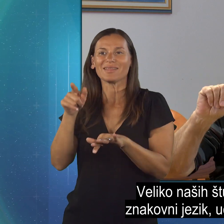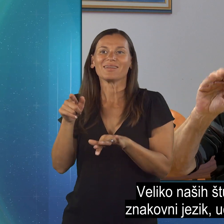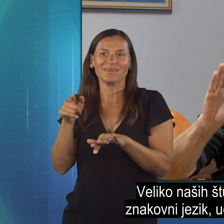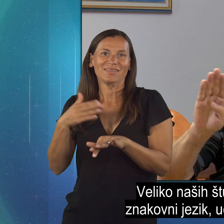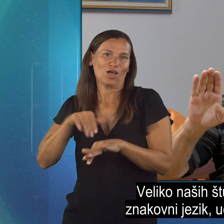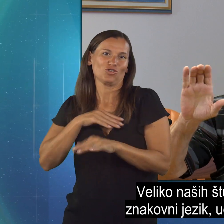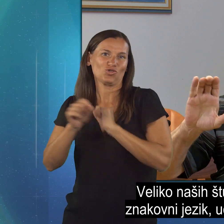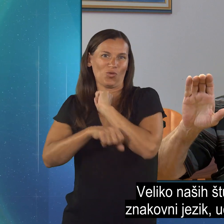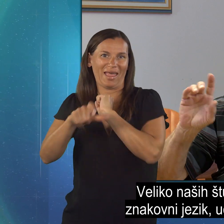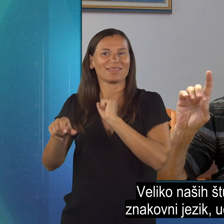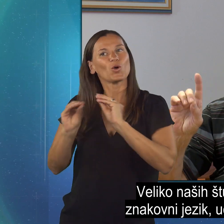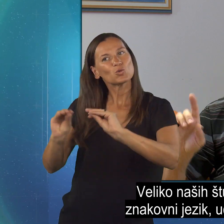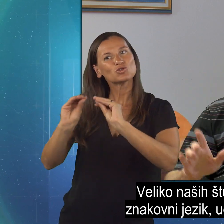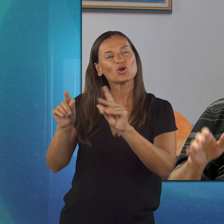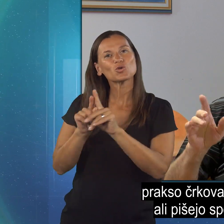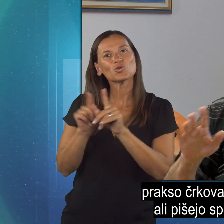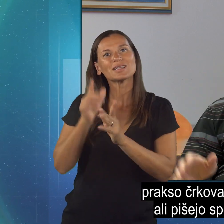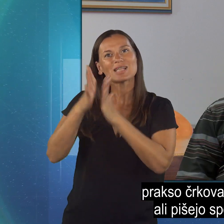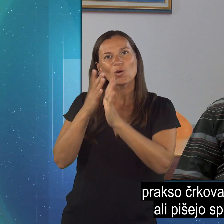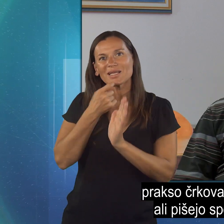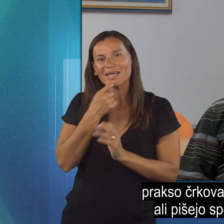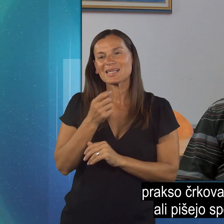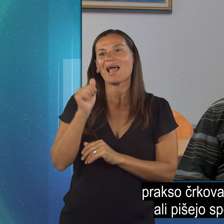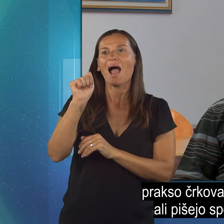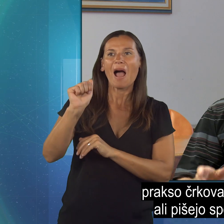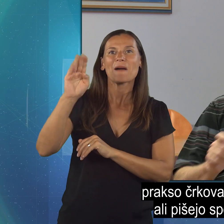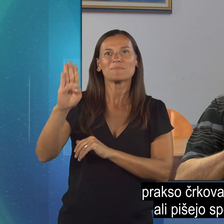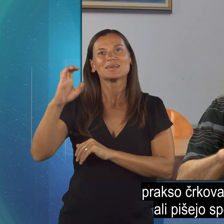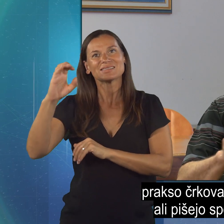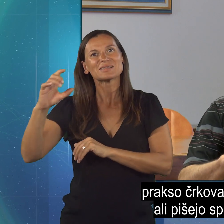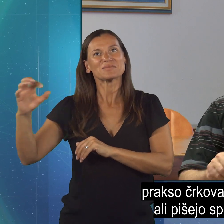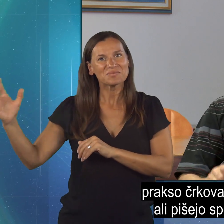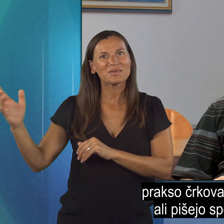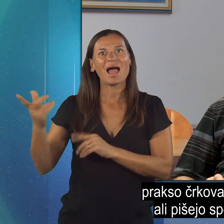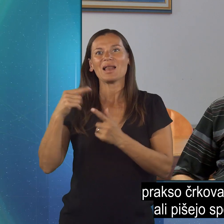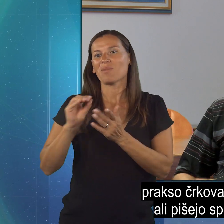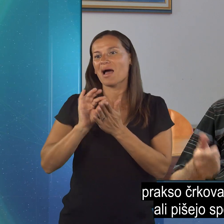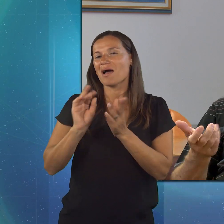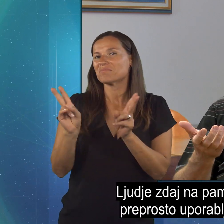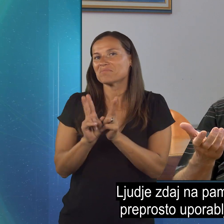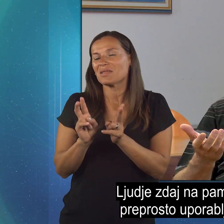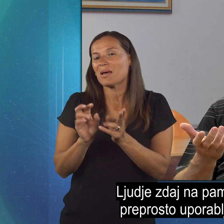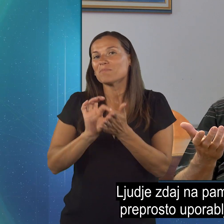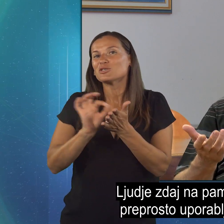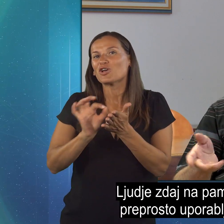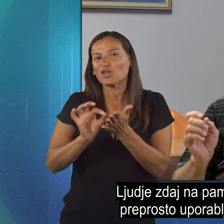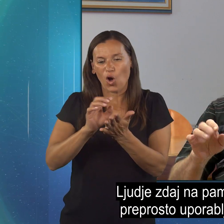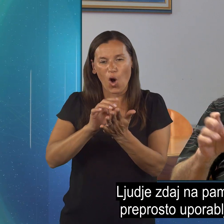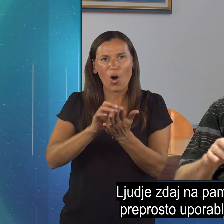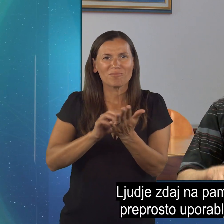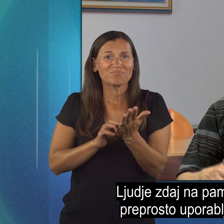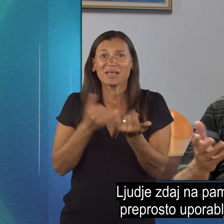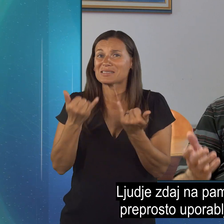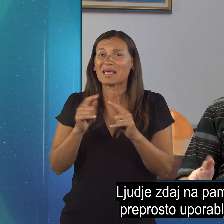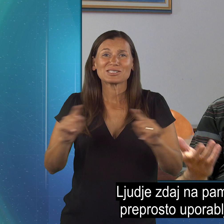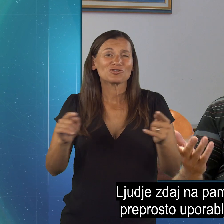them A, B, C, D, finger spelling practice, or they will write little notes. Now with cell phones,